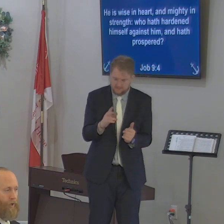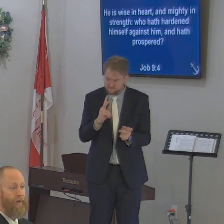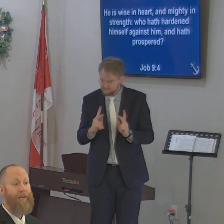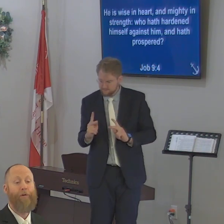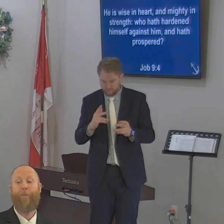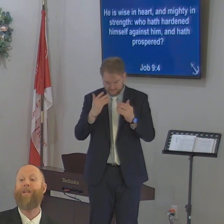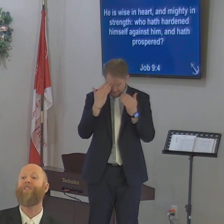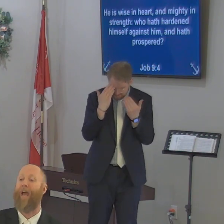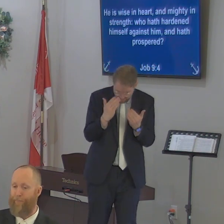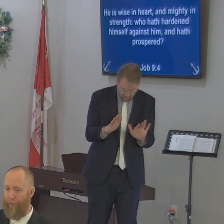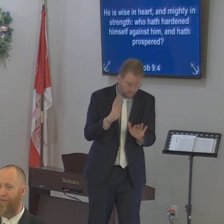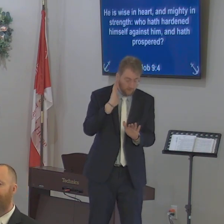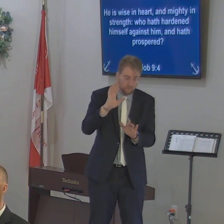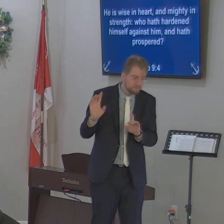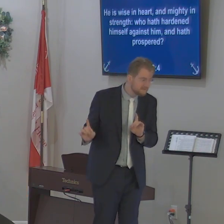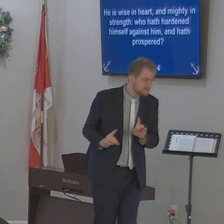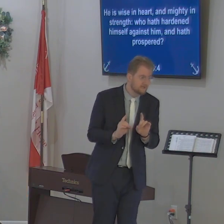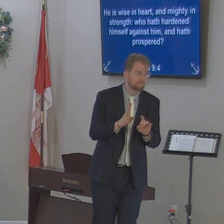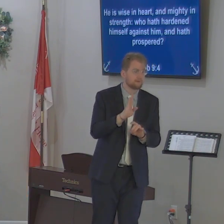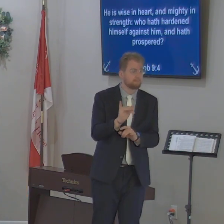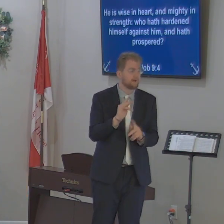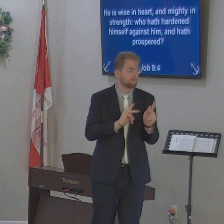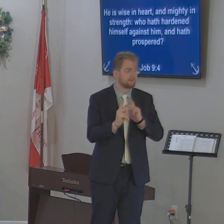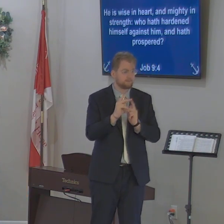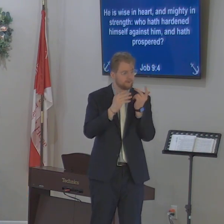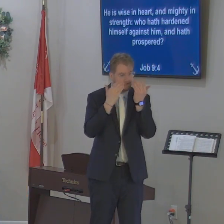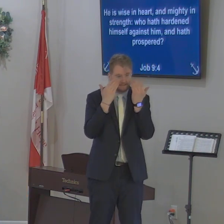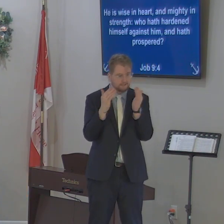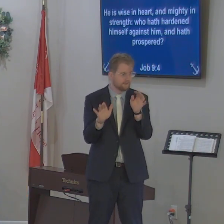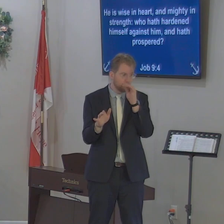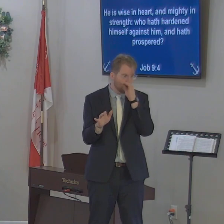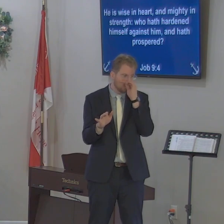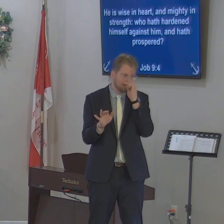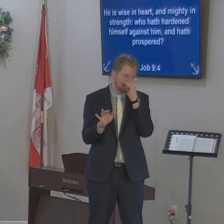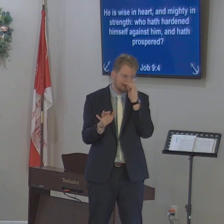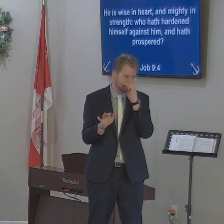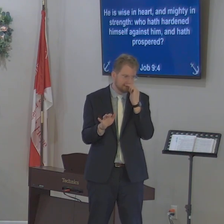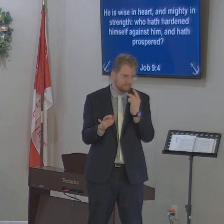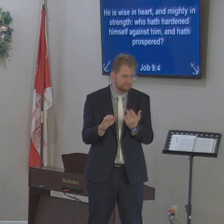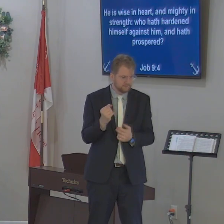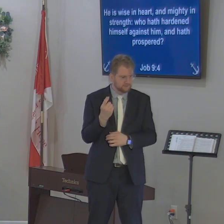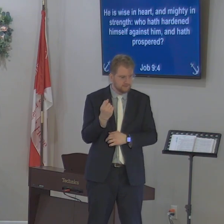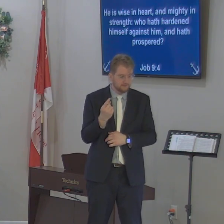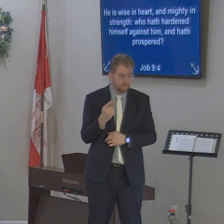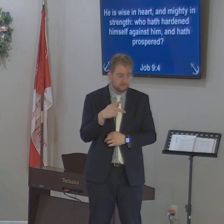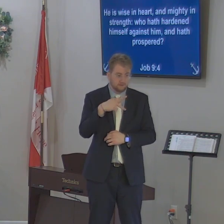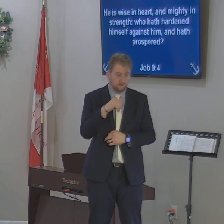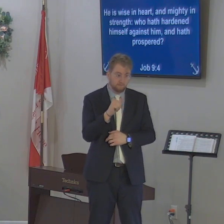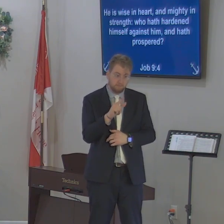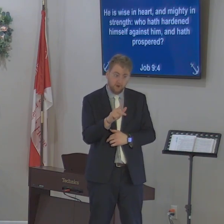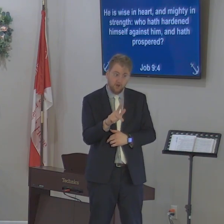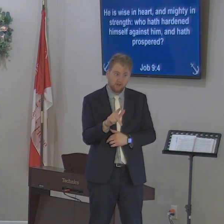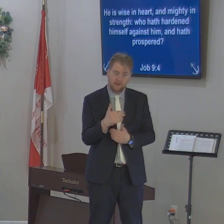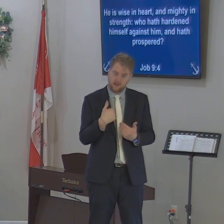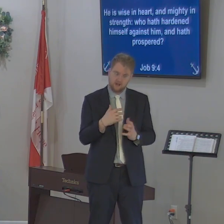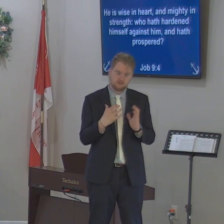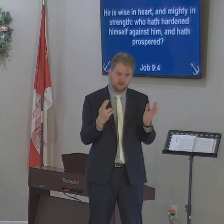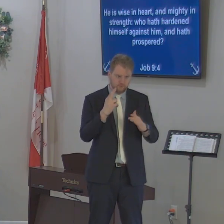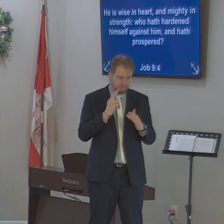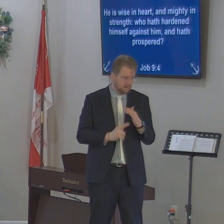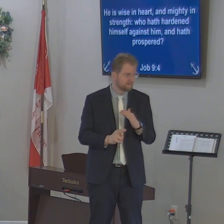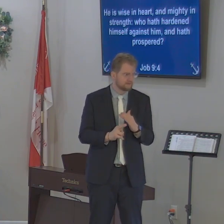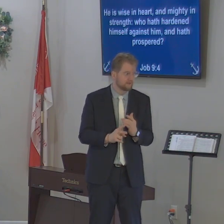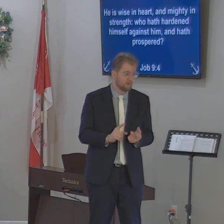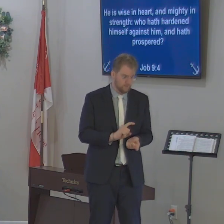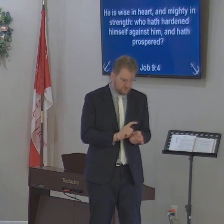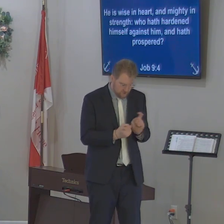didn't know. He would be discipled by those in Damascus who he was going to kill. You with me? There was some humility. Come on. There was some